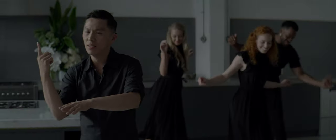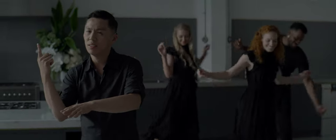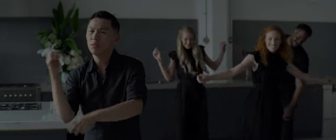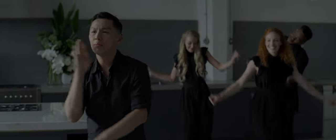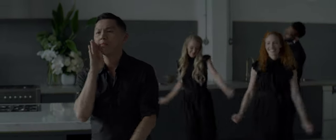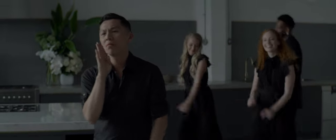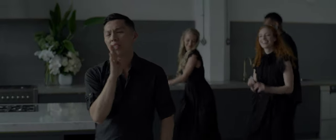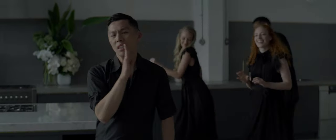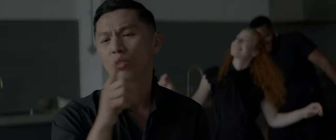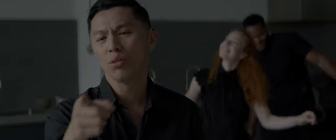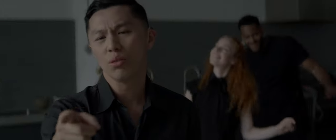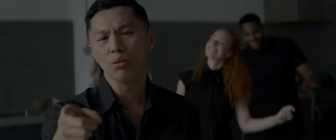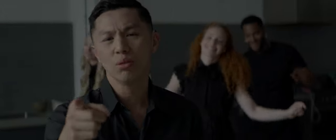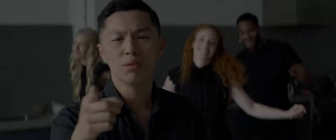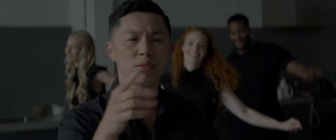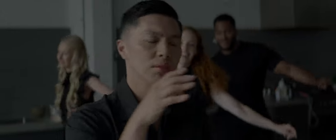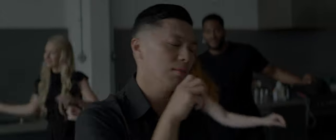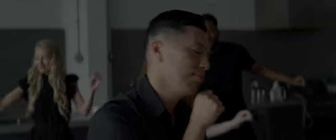that would be a great shame.